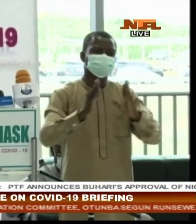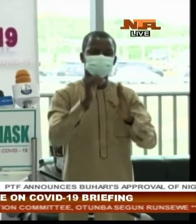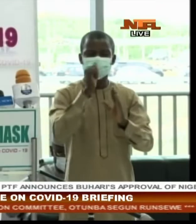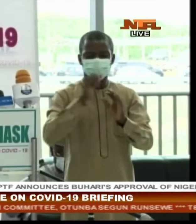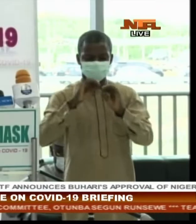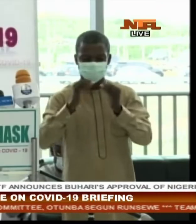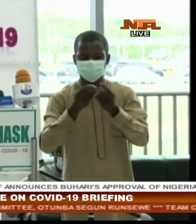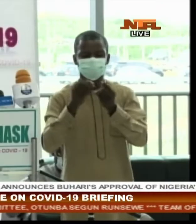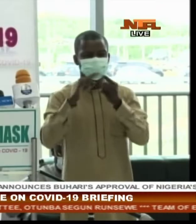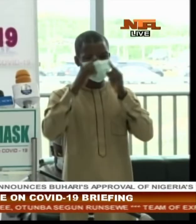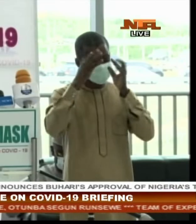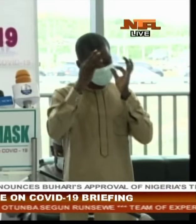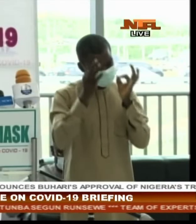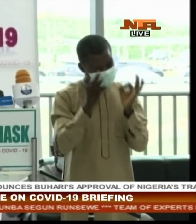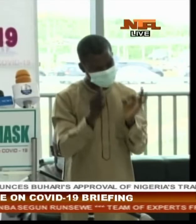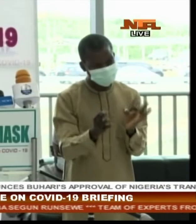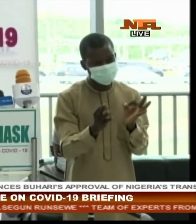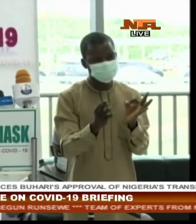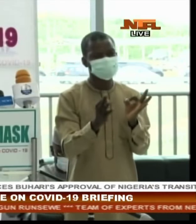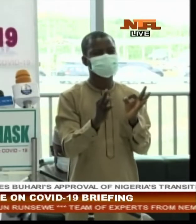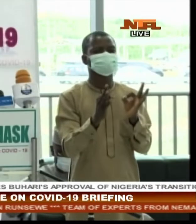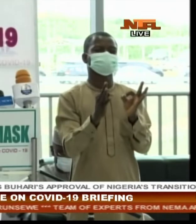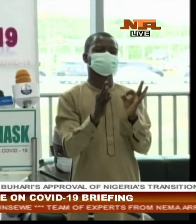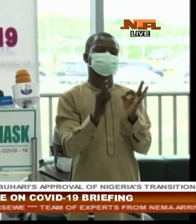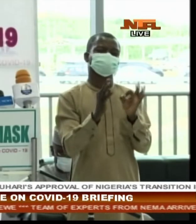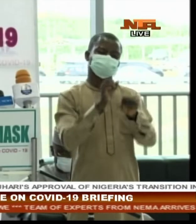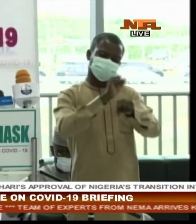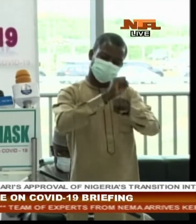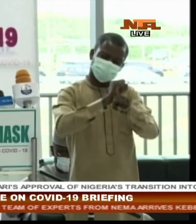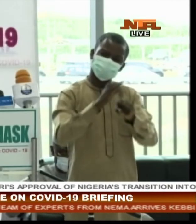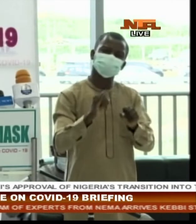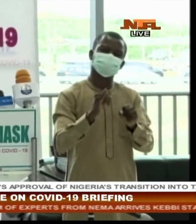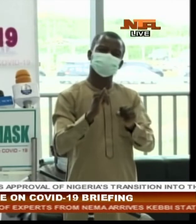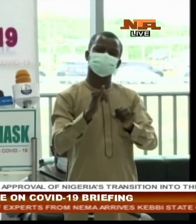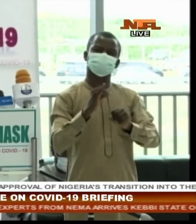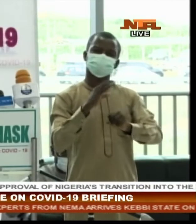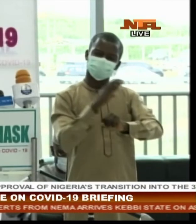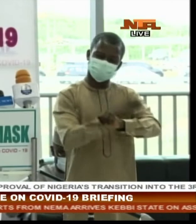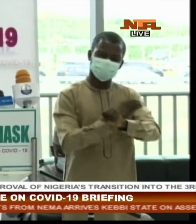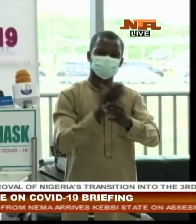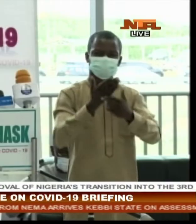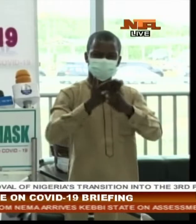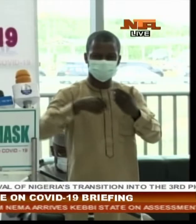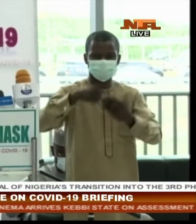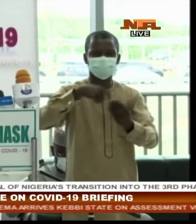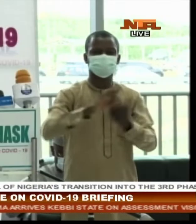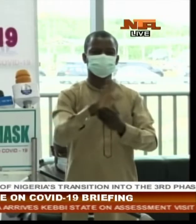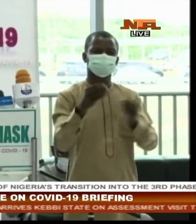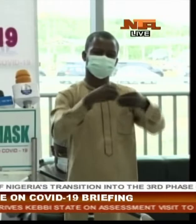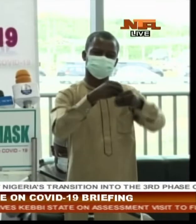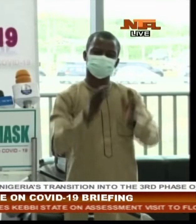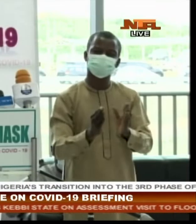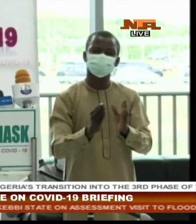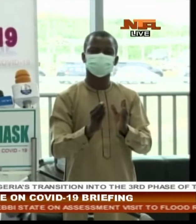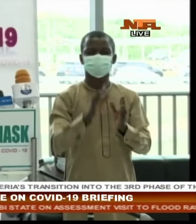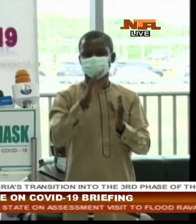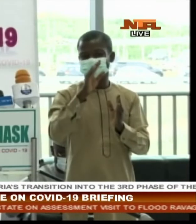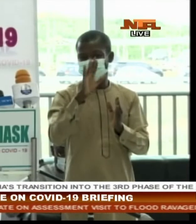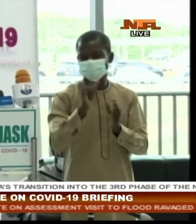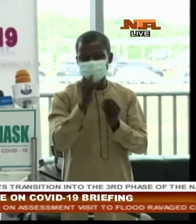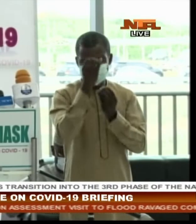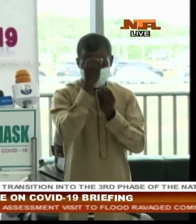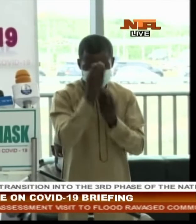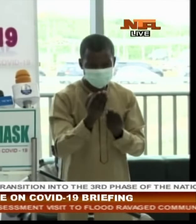to determine the optimal working capacity within their offices while ensuring enough physical distancing